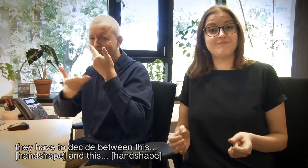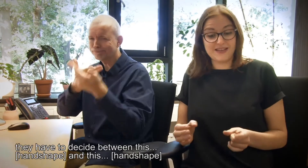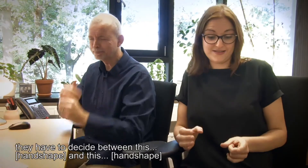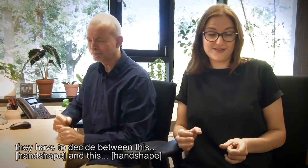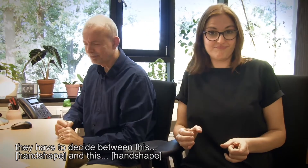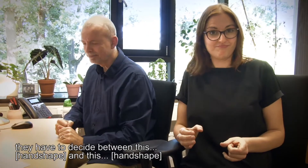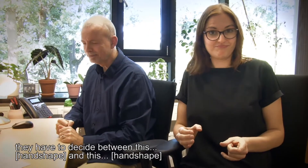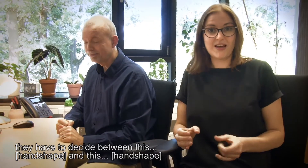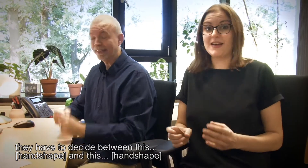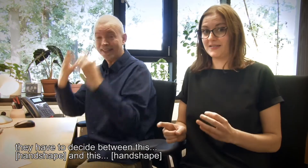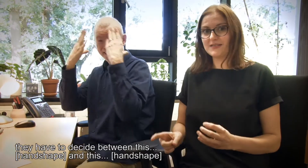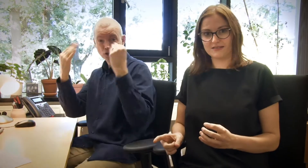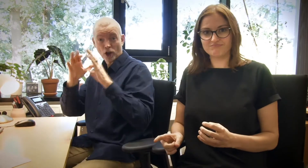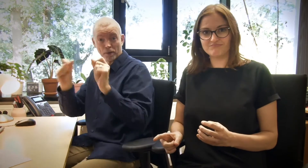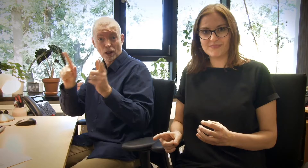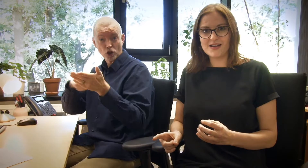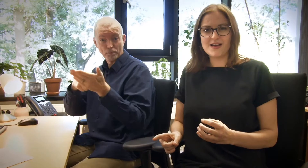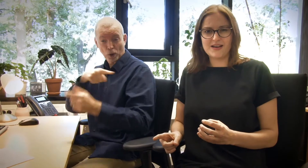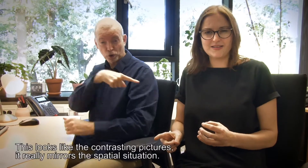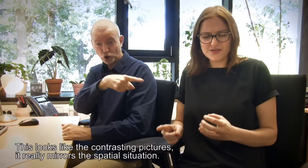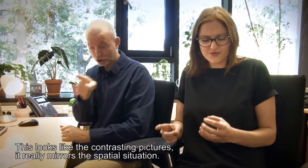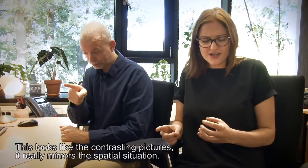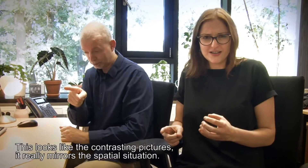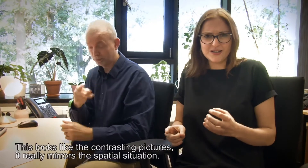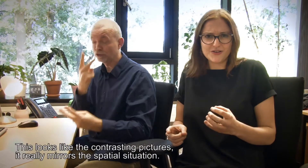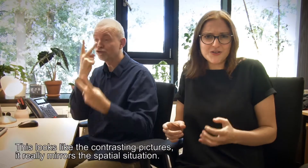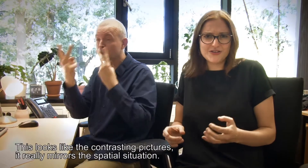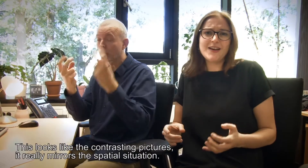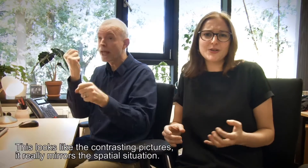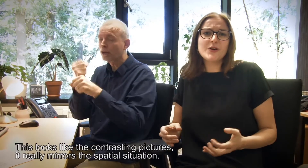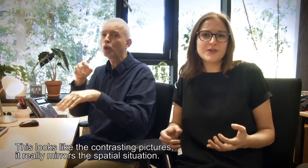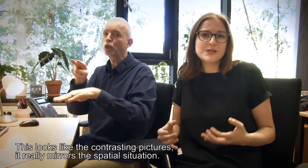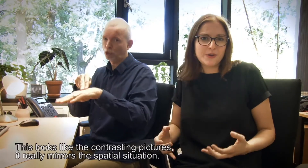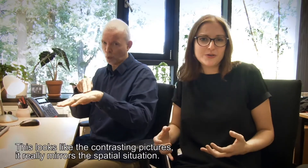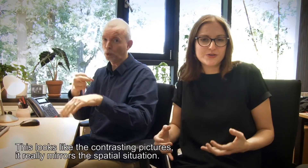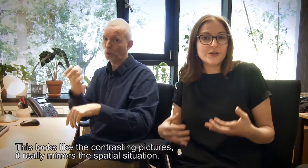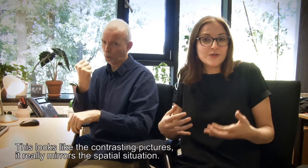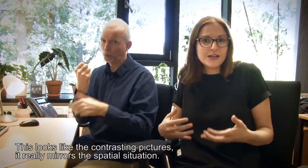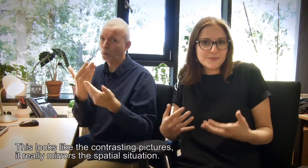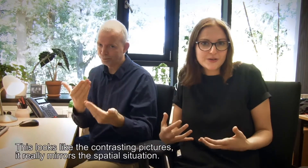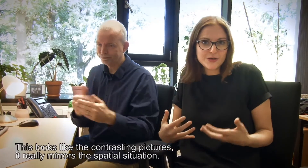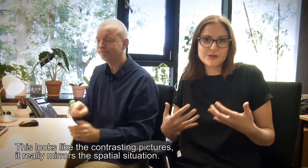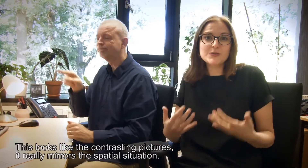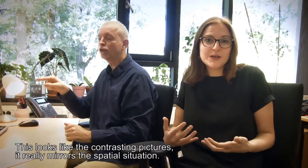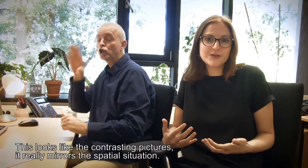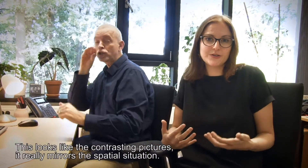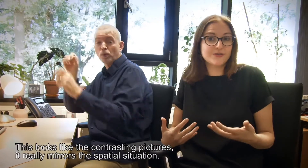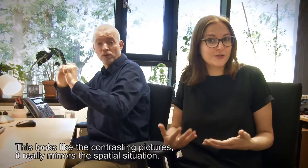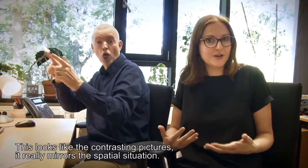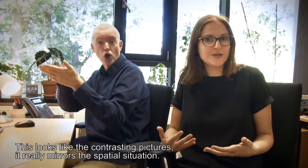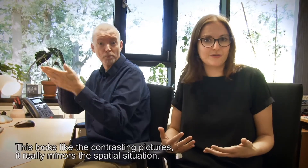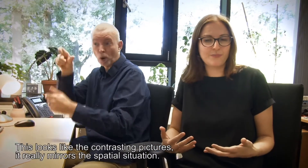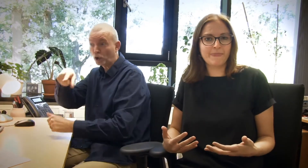between this and this. And this really looks like the contrasting pictures. It really mirrors the